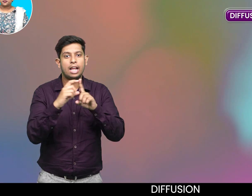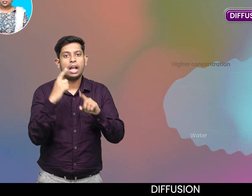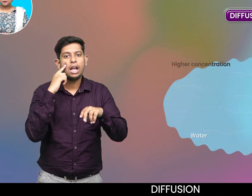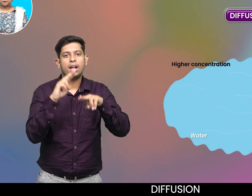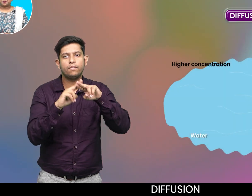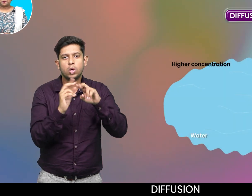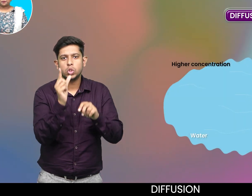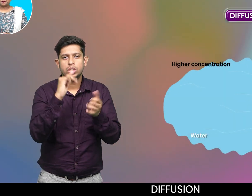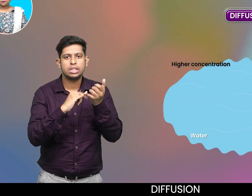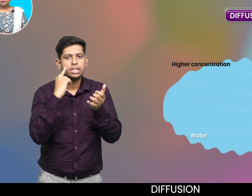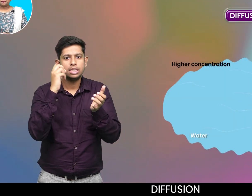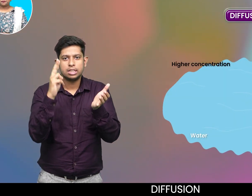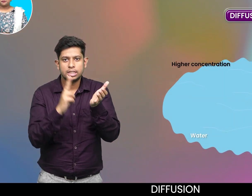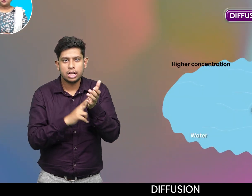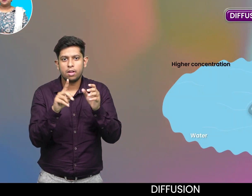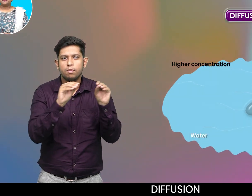Diffusion,